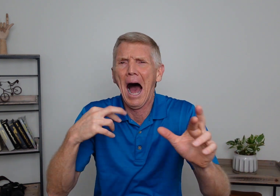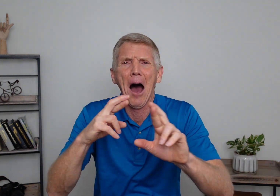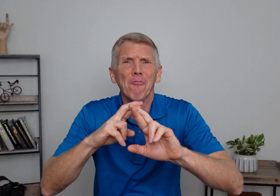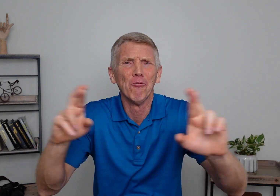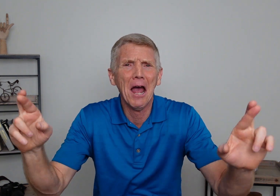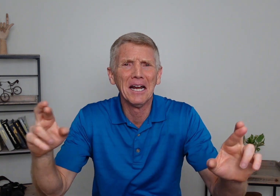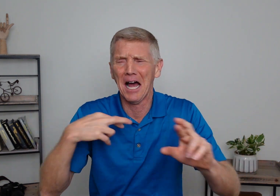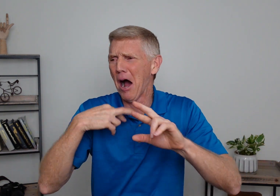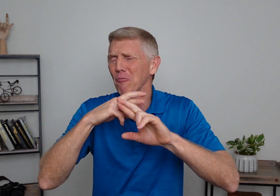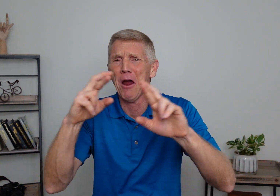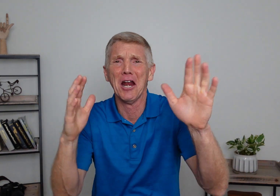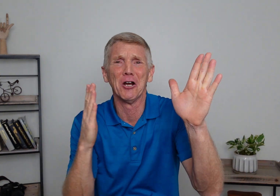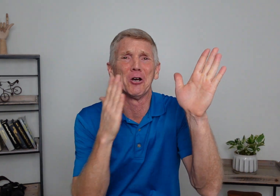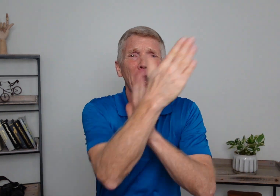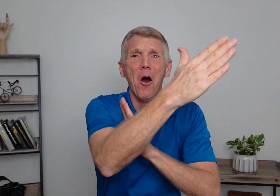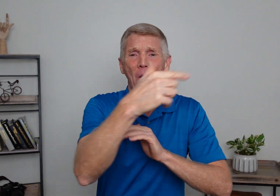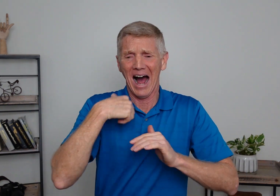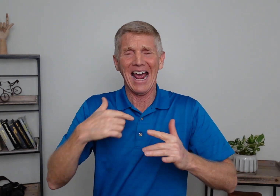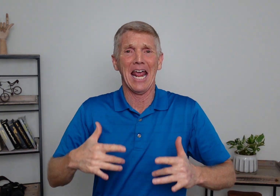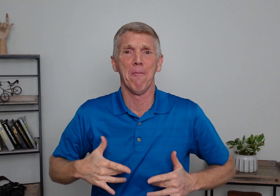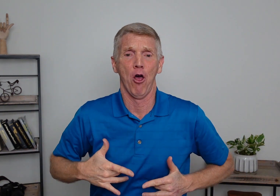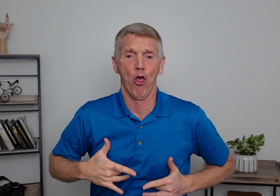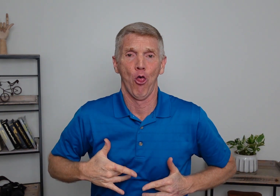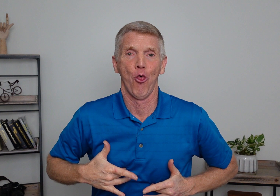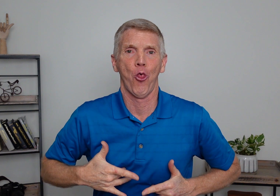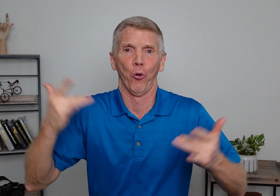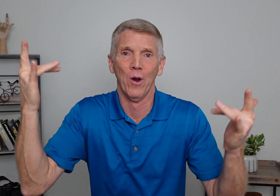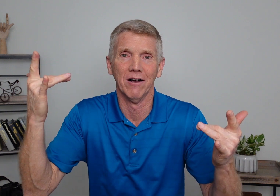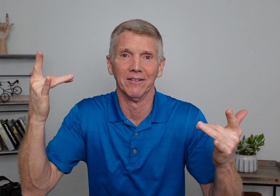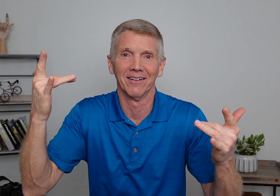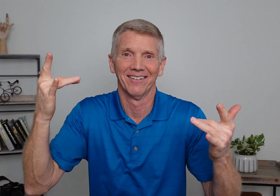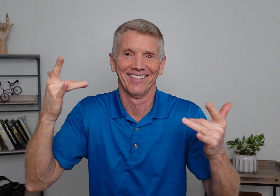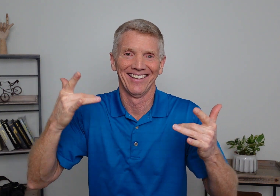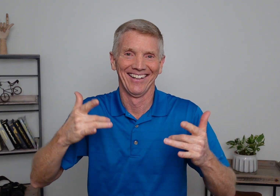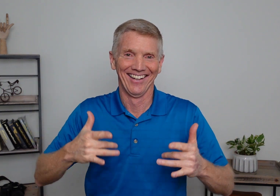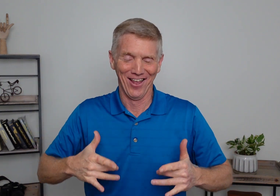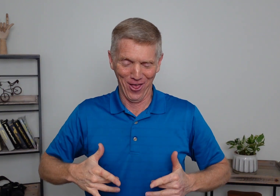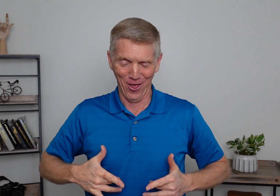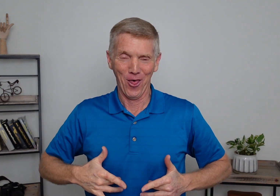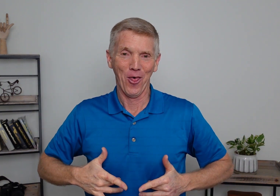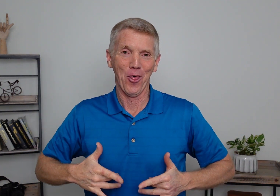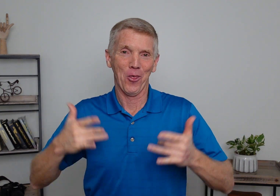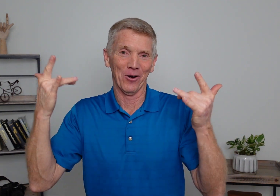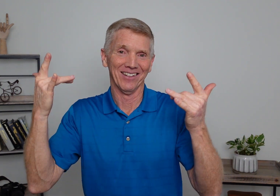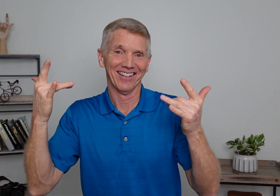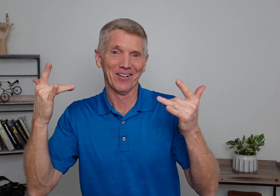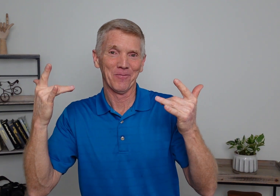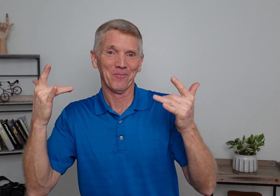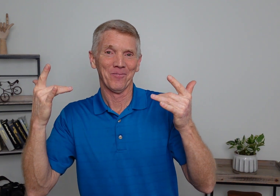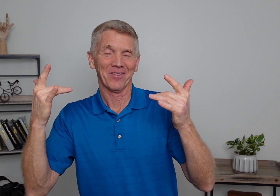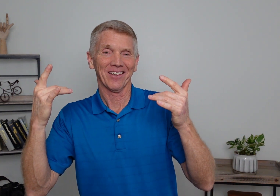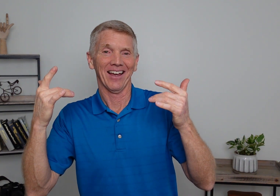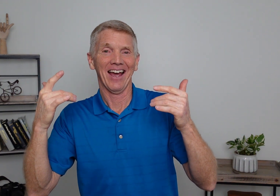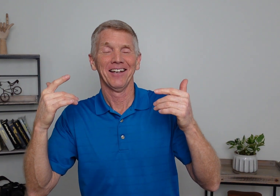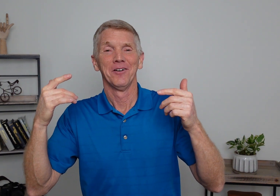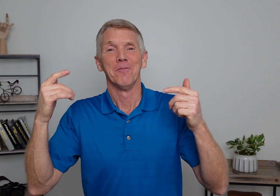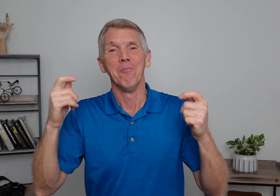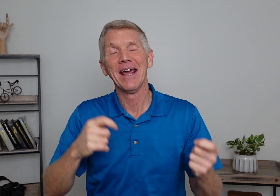I'm ready. I'm ready to go. I am thrilled. Thrilled. Okay? Make sure